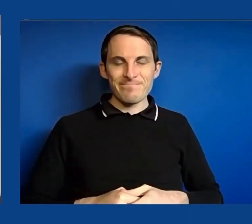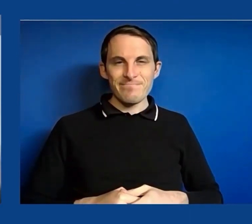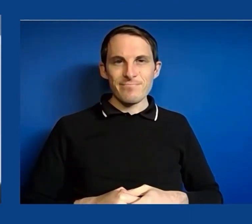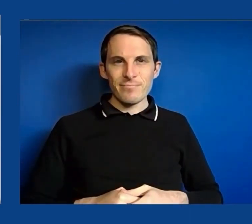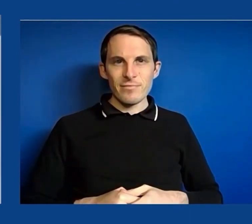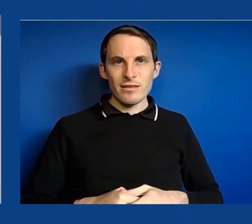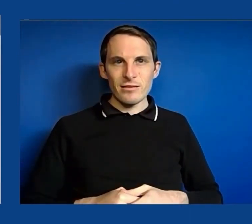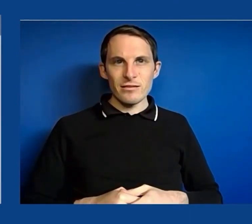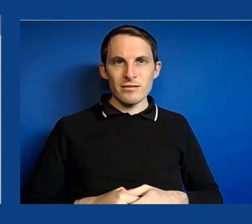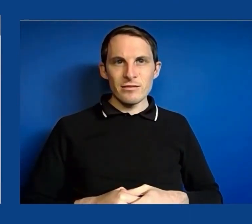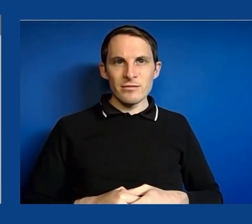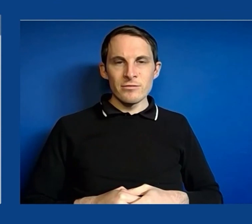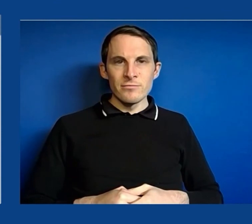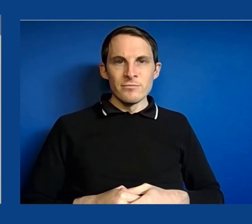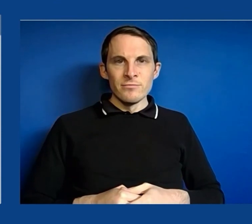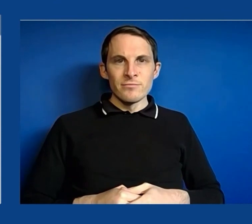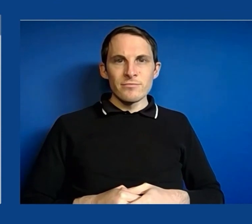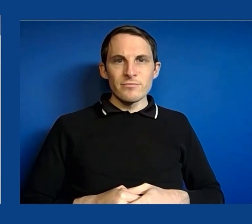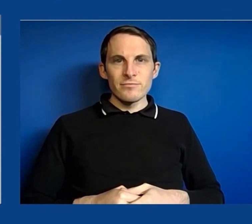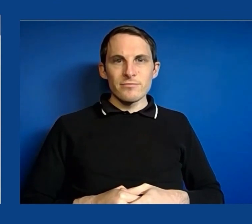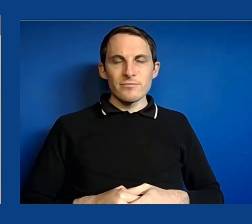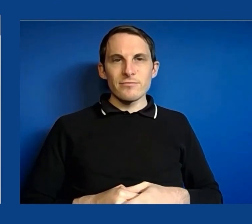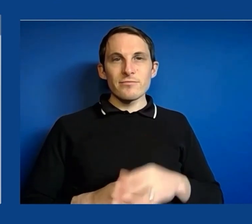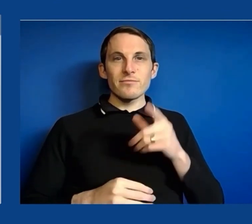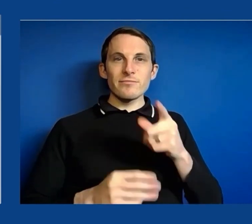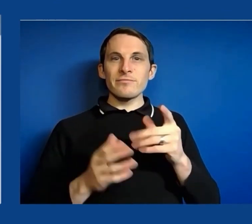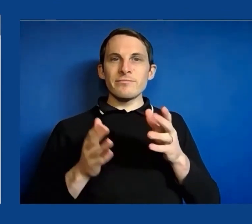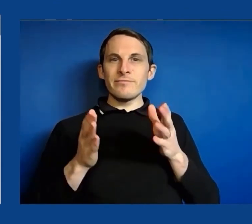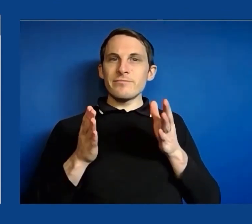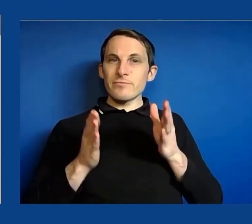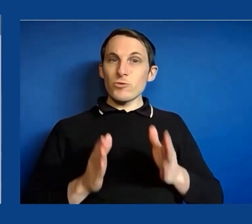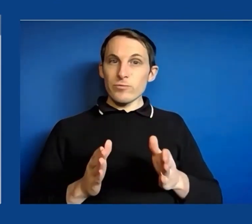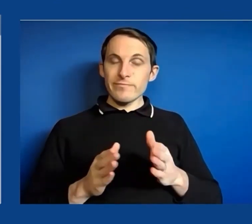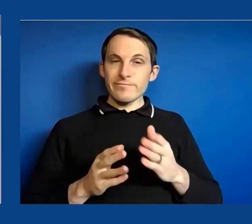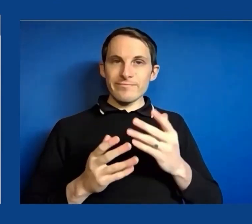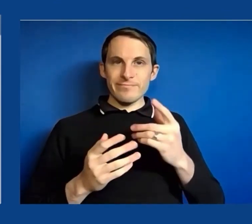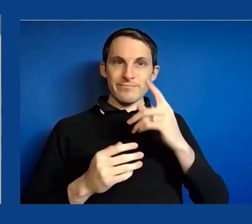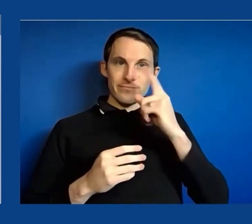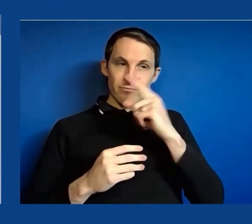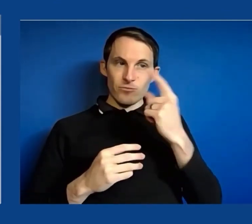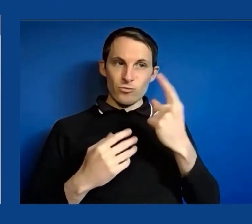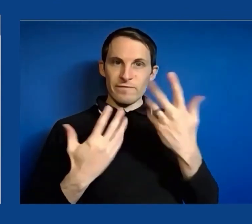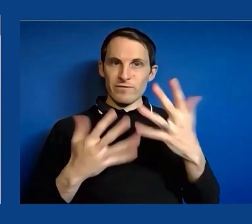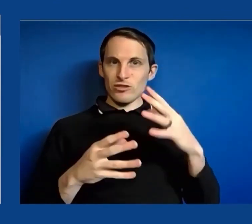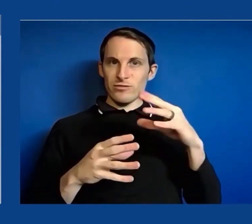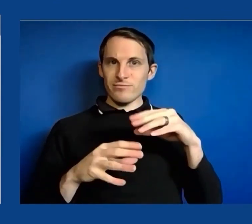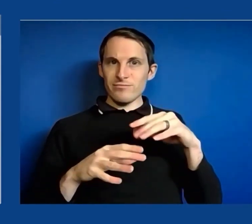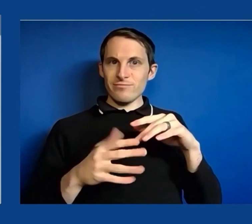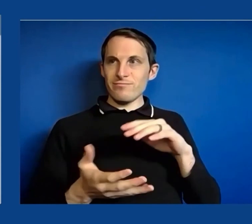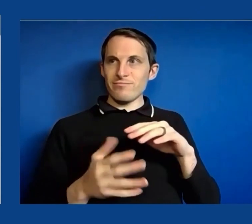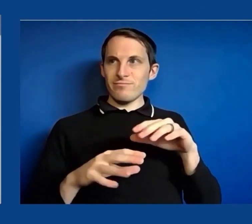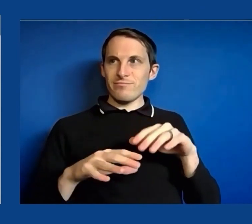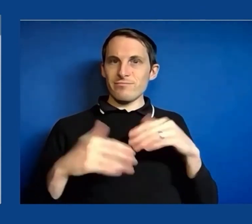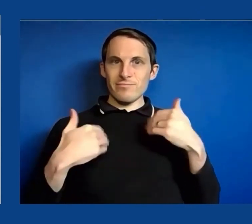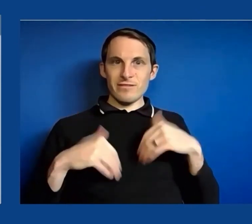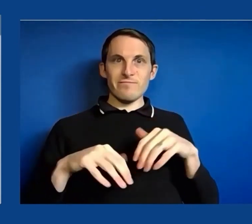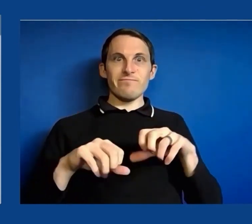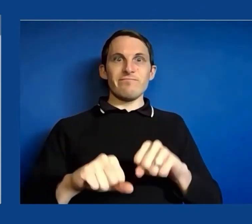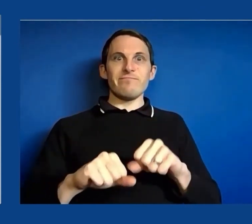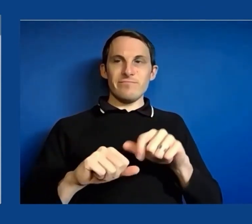human being about this, the people that have been present in this landscape through